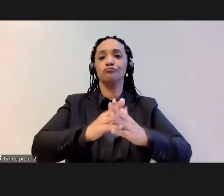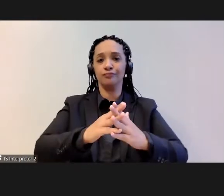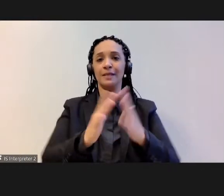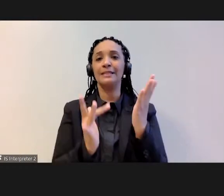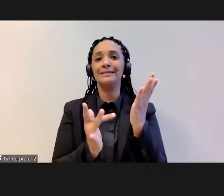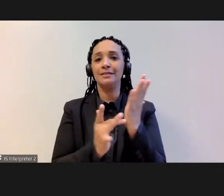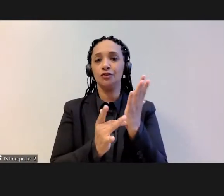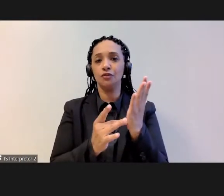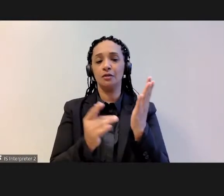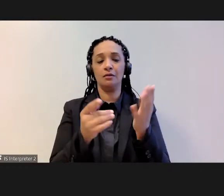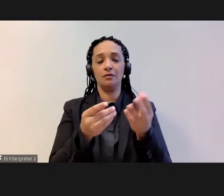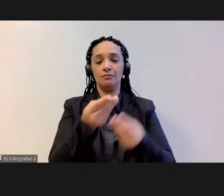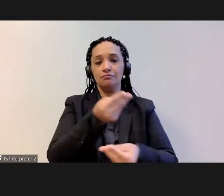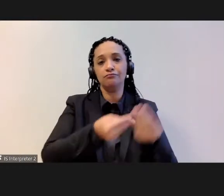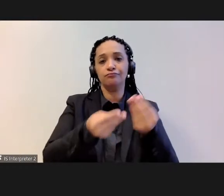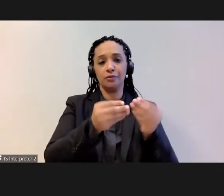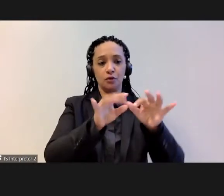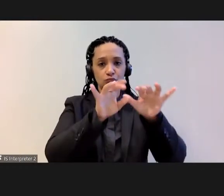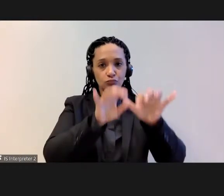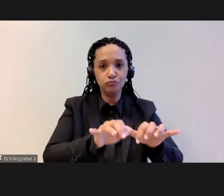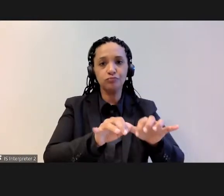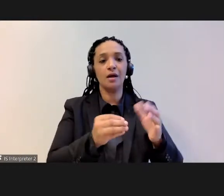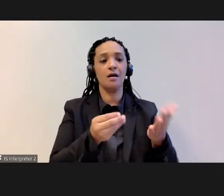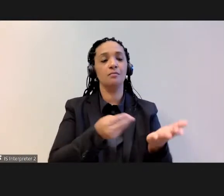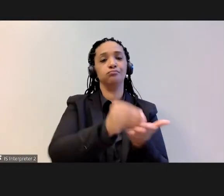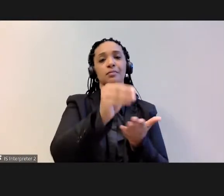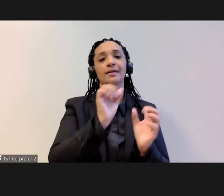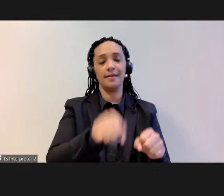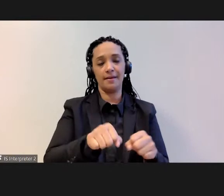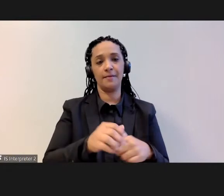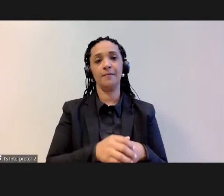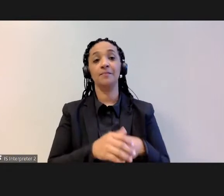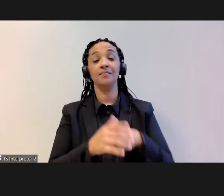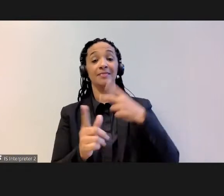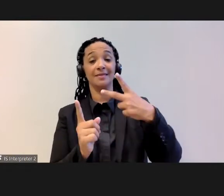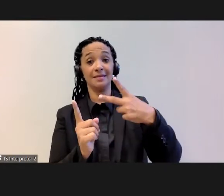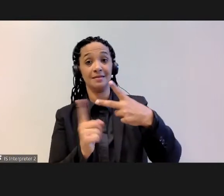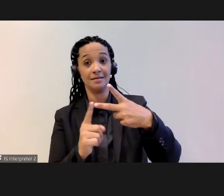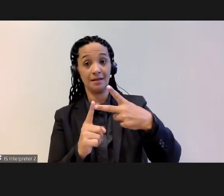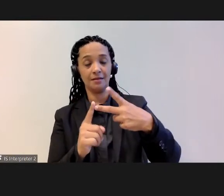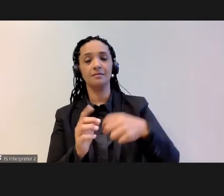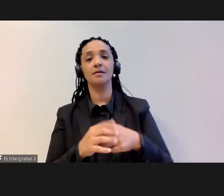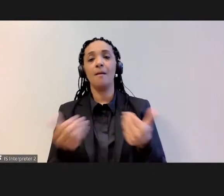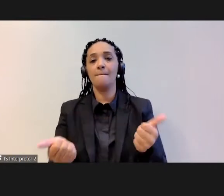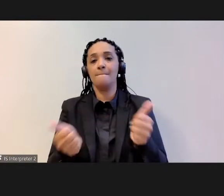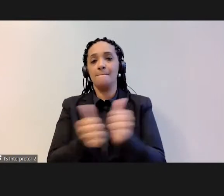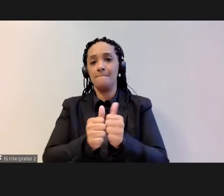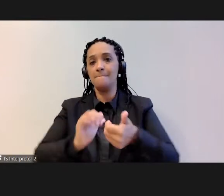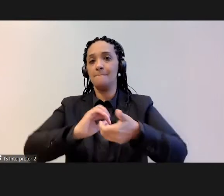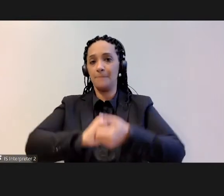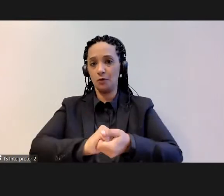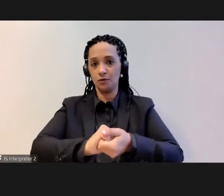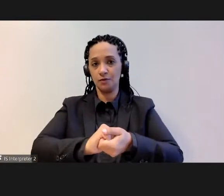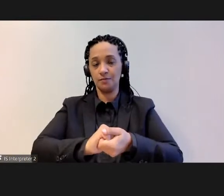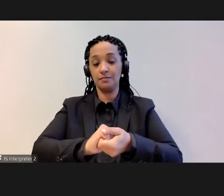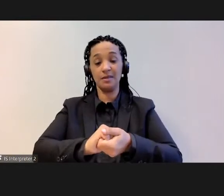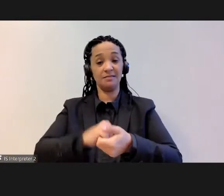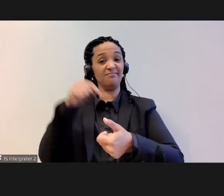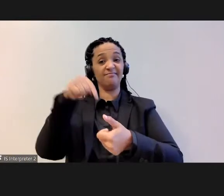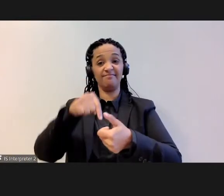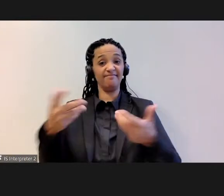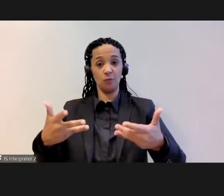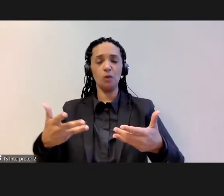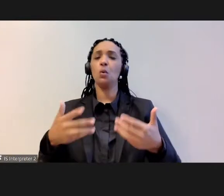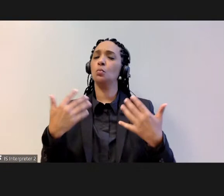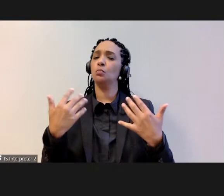be one area of investment. But the second recommendation is the partnerships. We do find that partnerships are